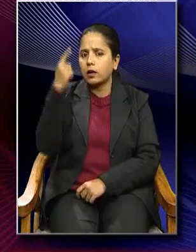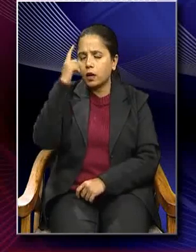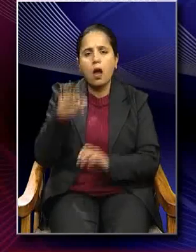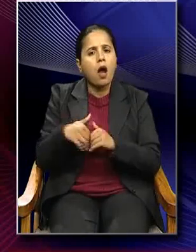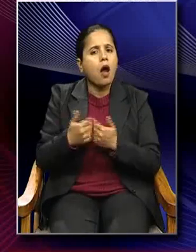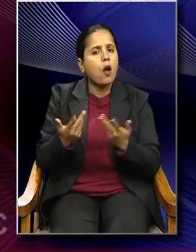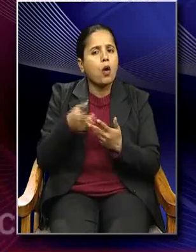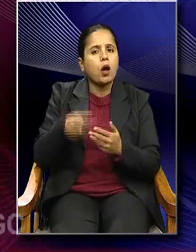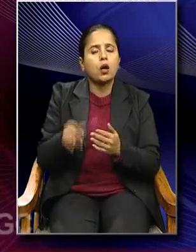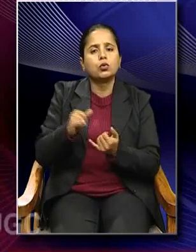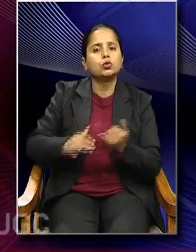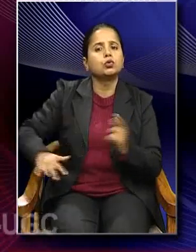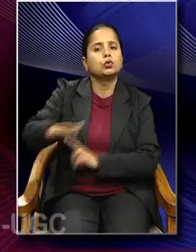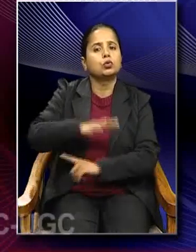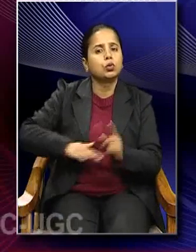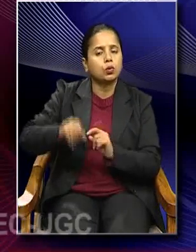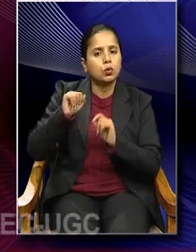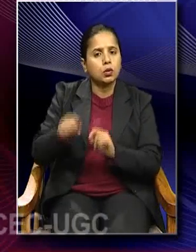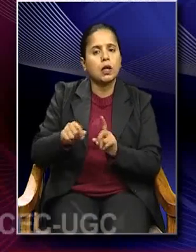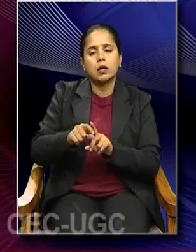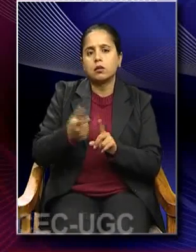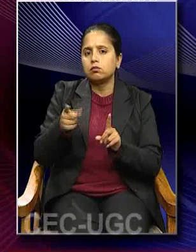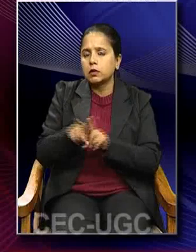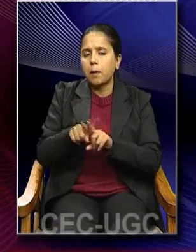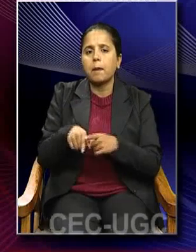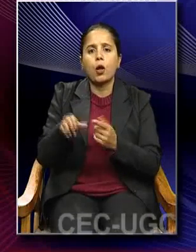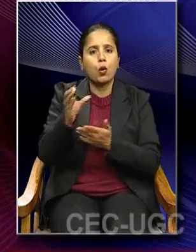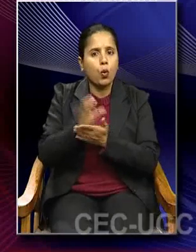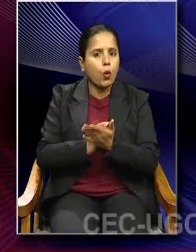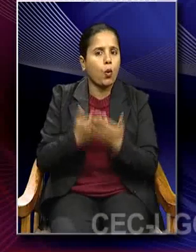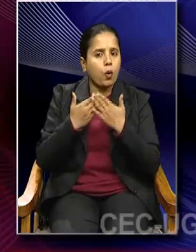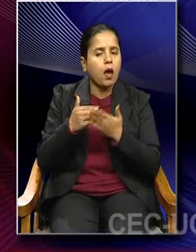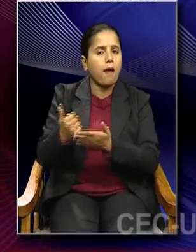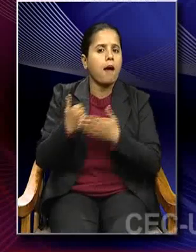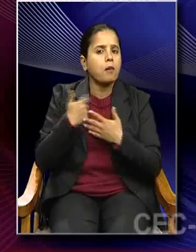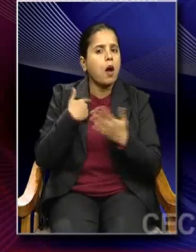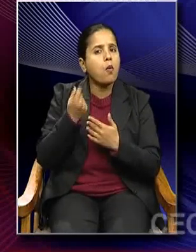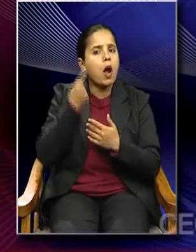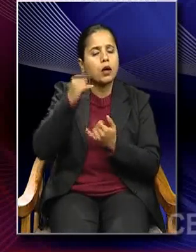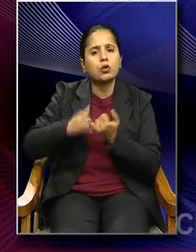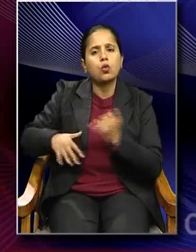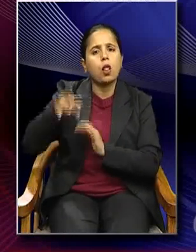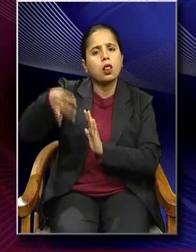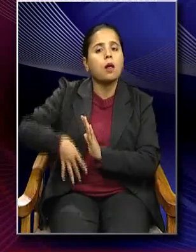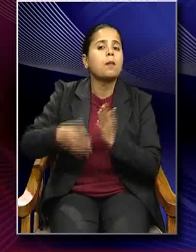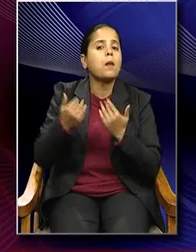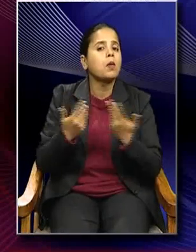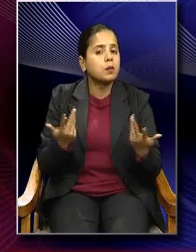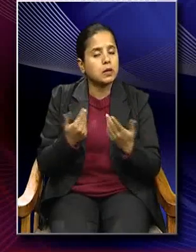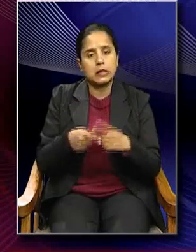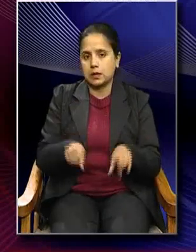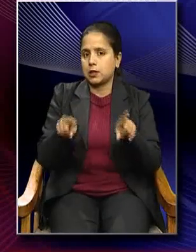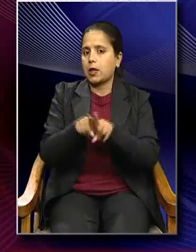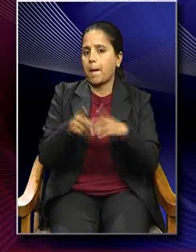does sociology as a discipline helps us understand society? And